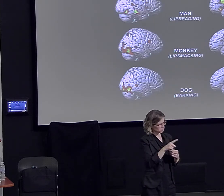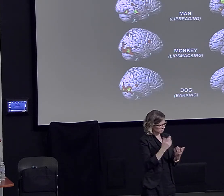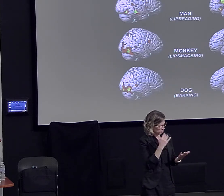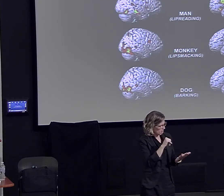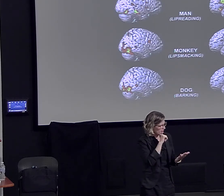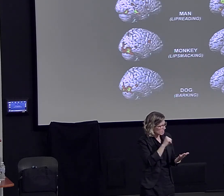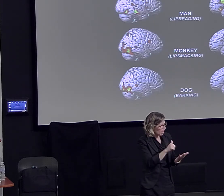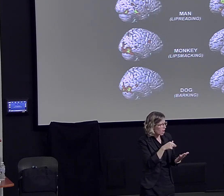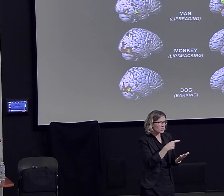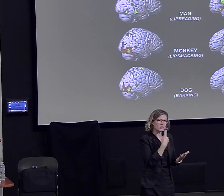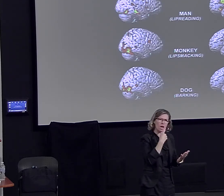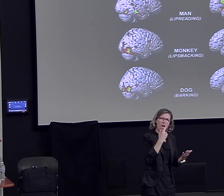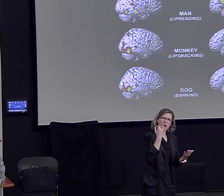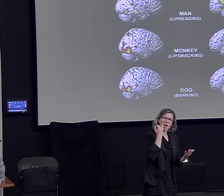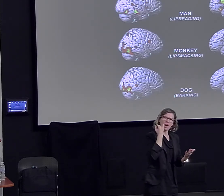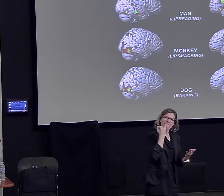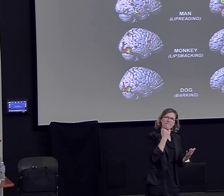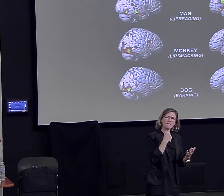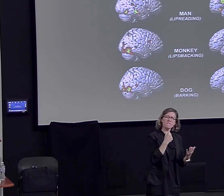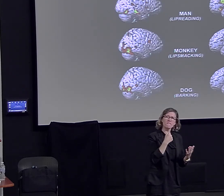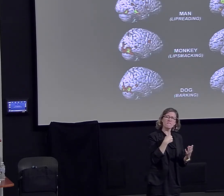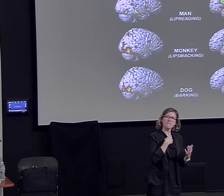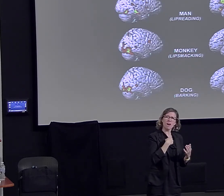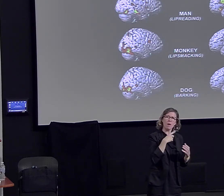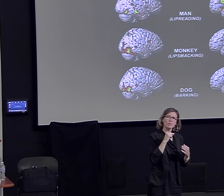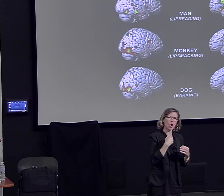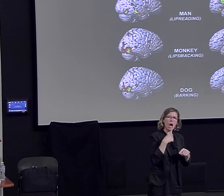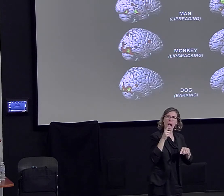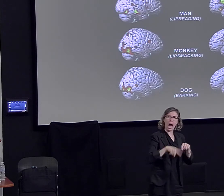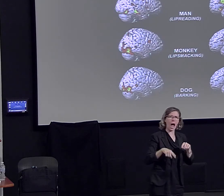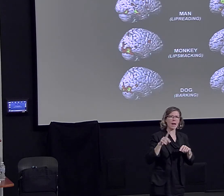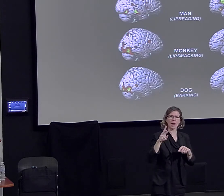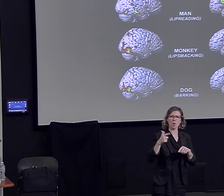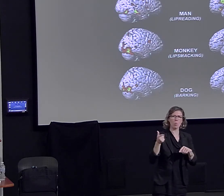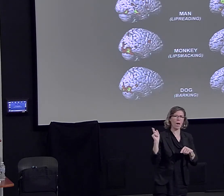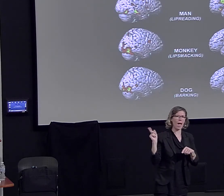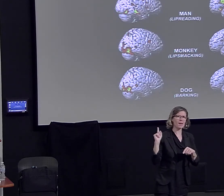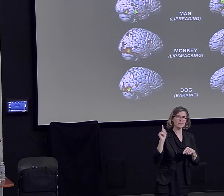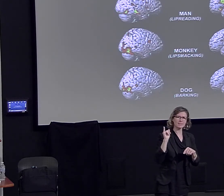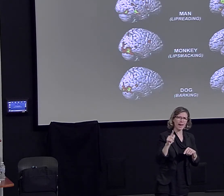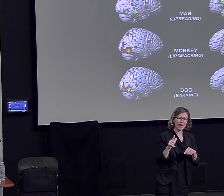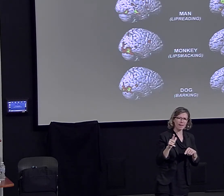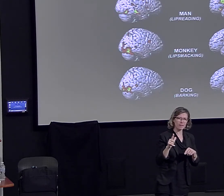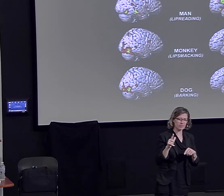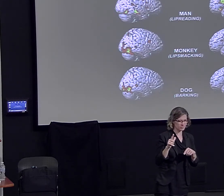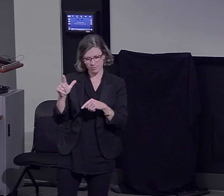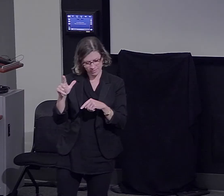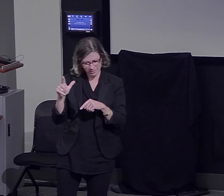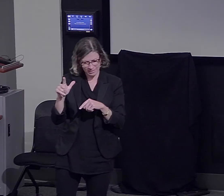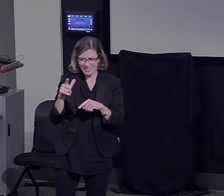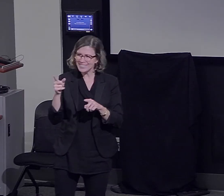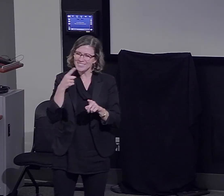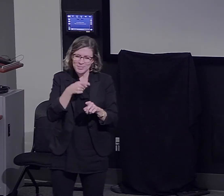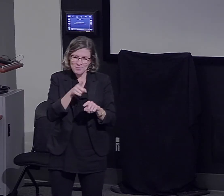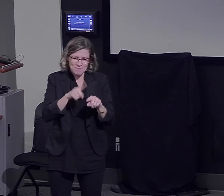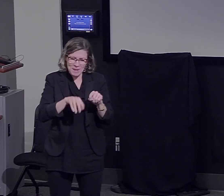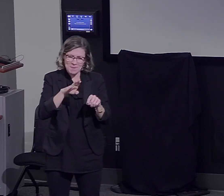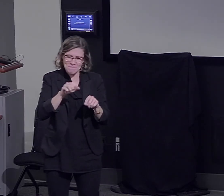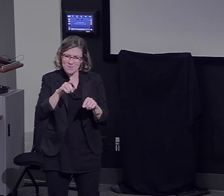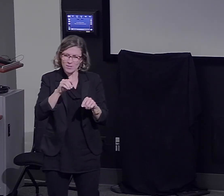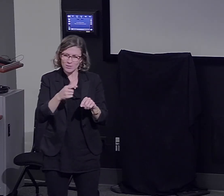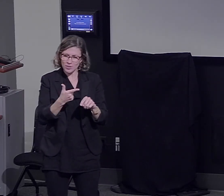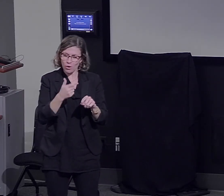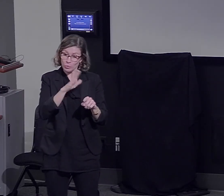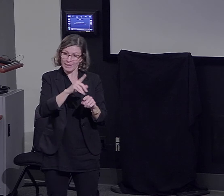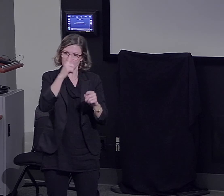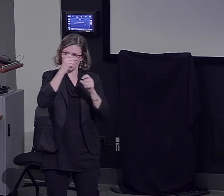I will be unable to move the tail. Look, it's a very deep thinking, so you cannot be a dog because you don't know how to